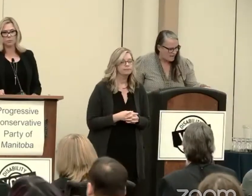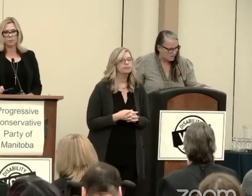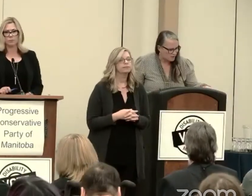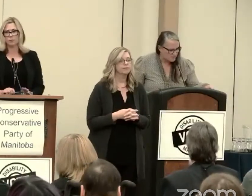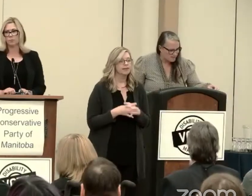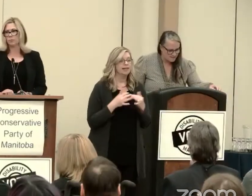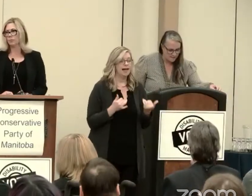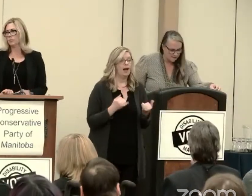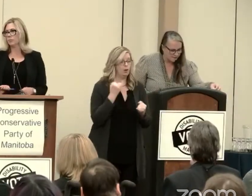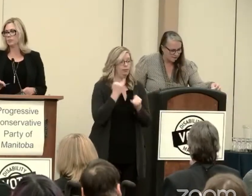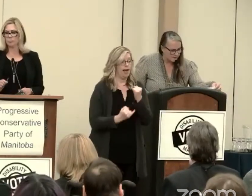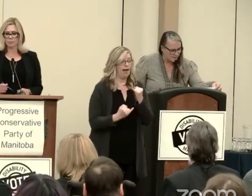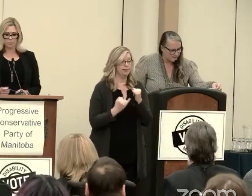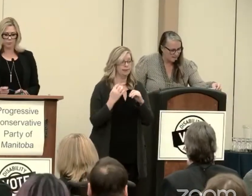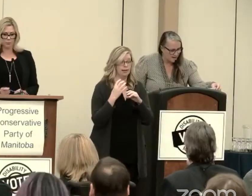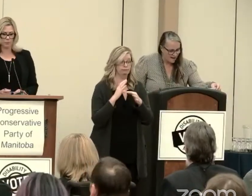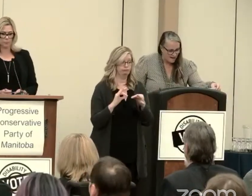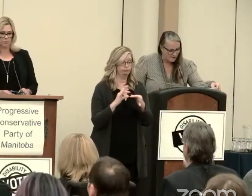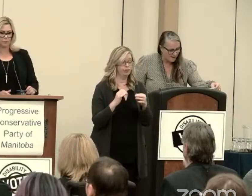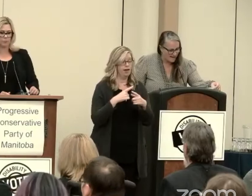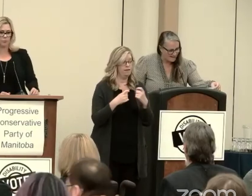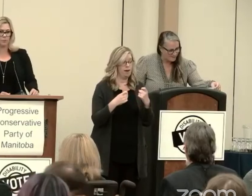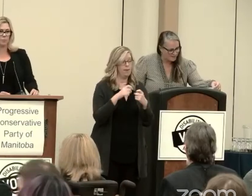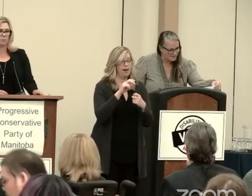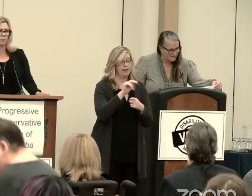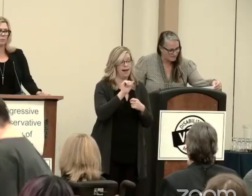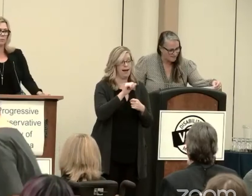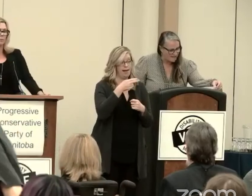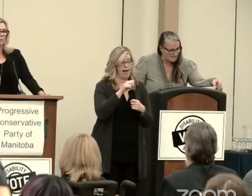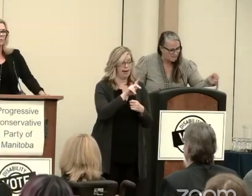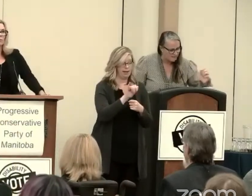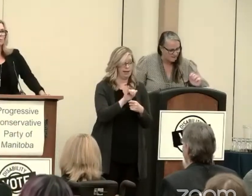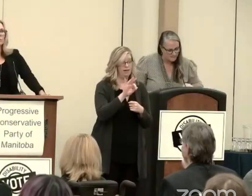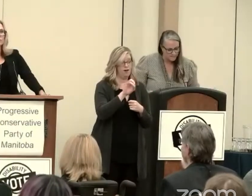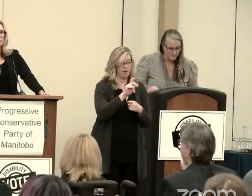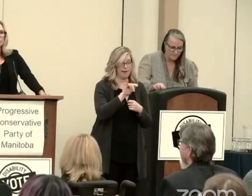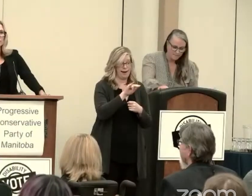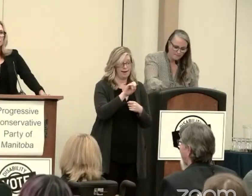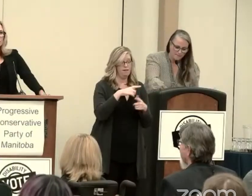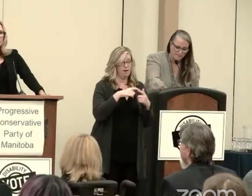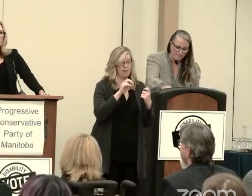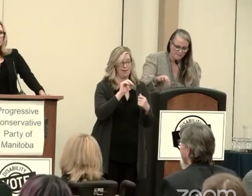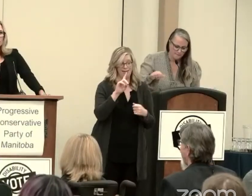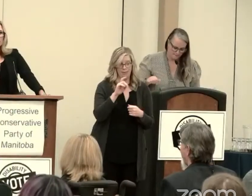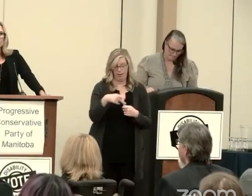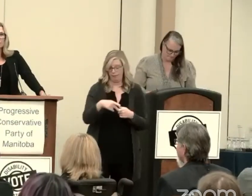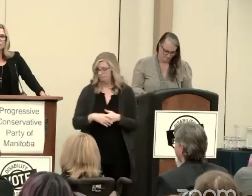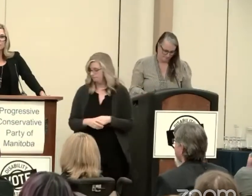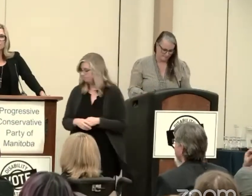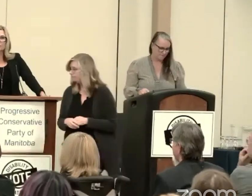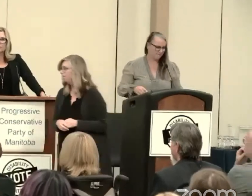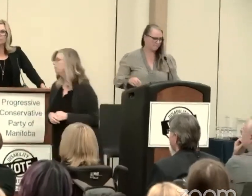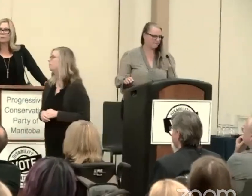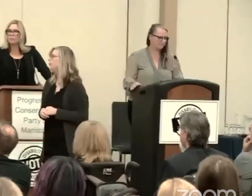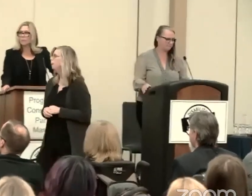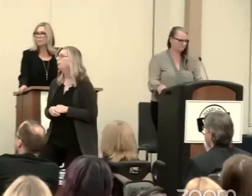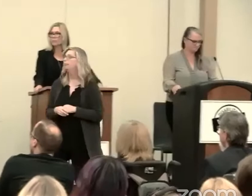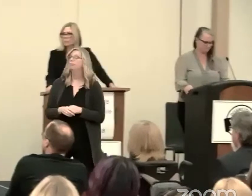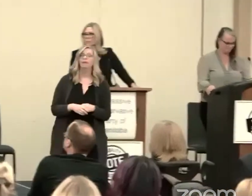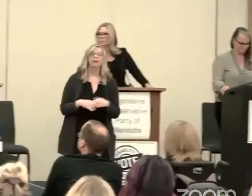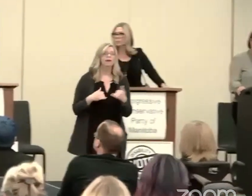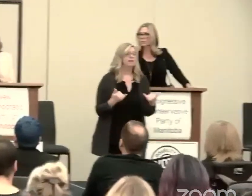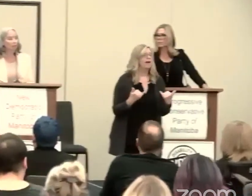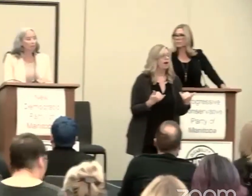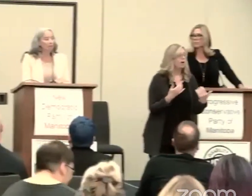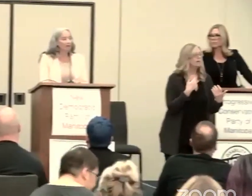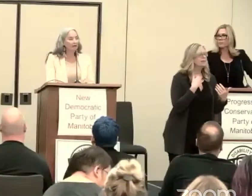And now a closing statement from Hanny Fontaine from the NDP. So once again, let me just say miigwech to